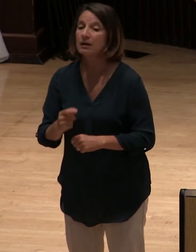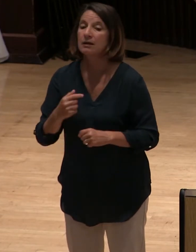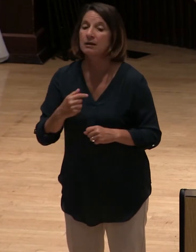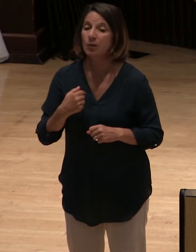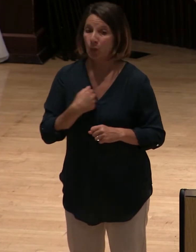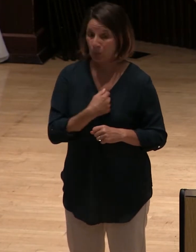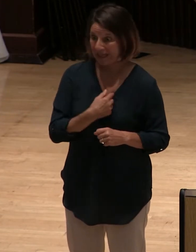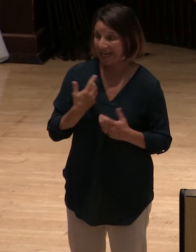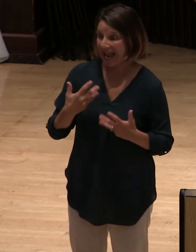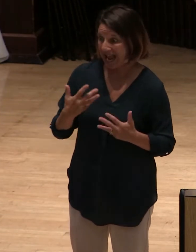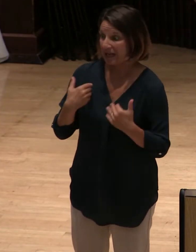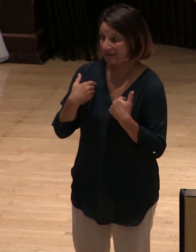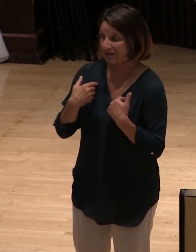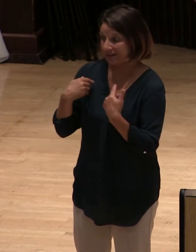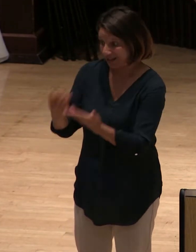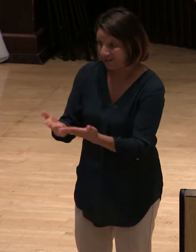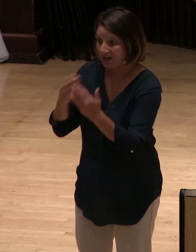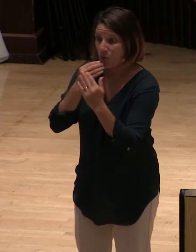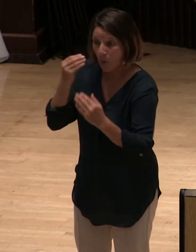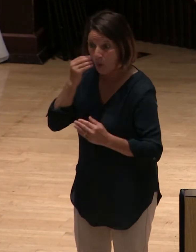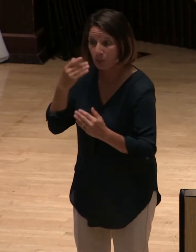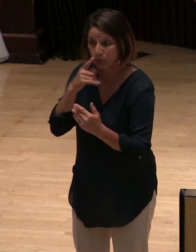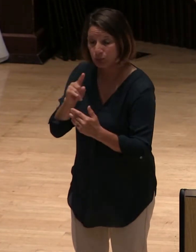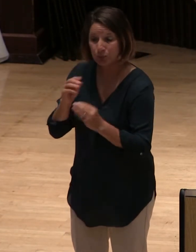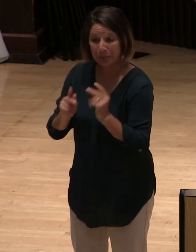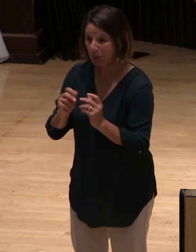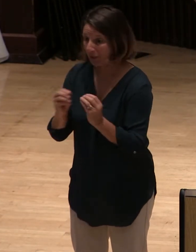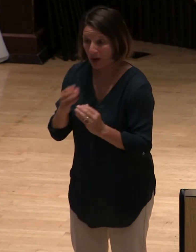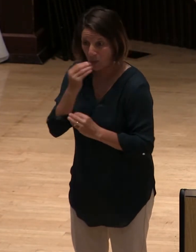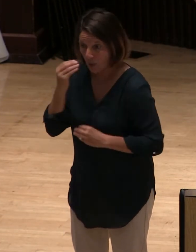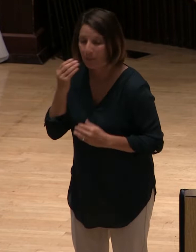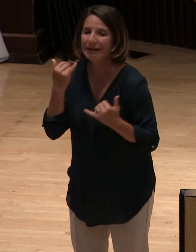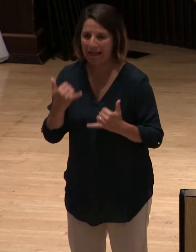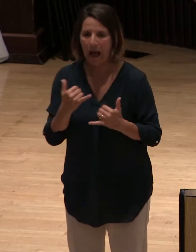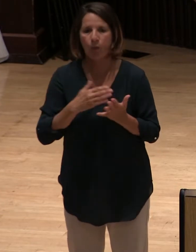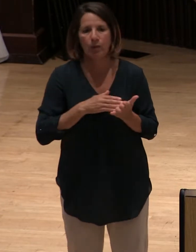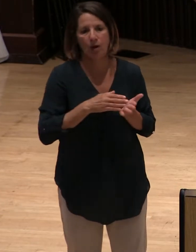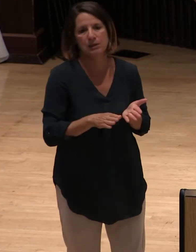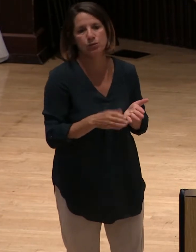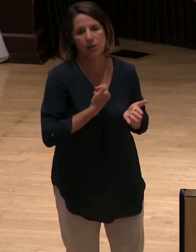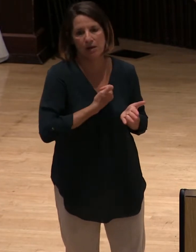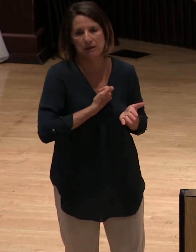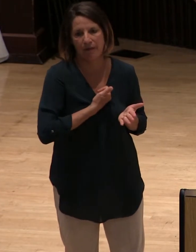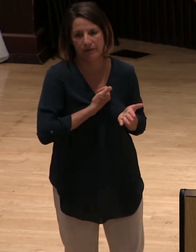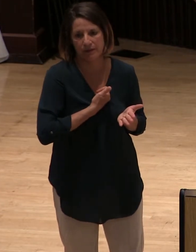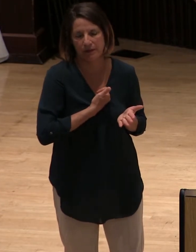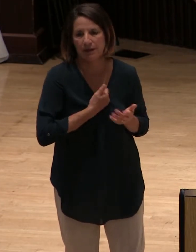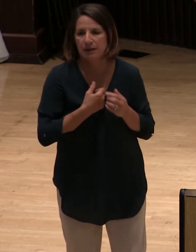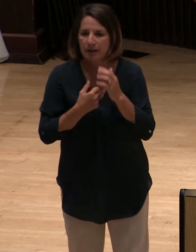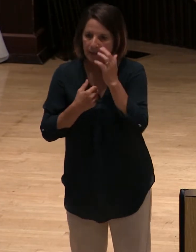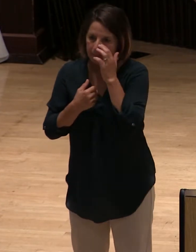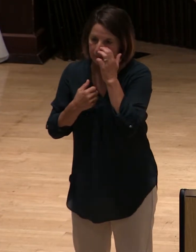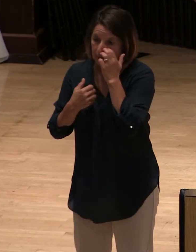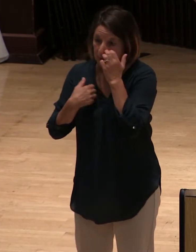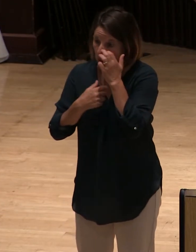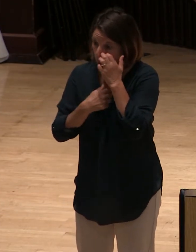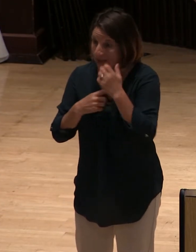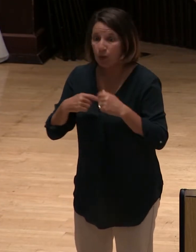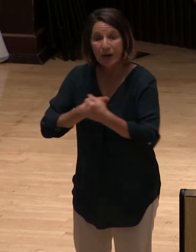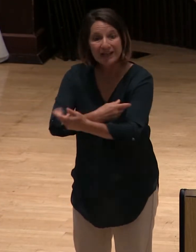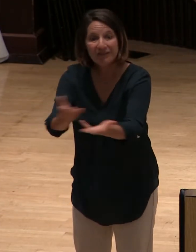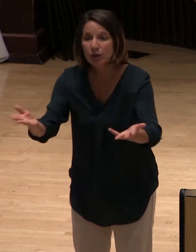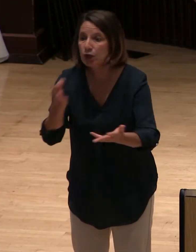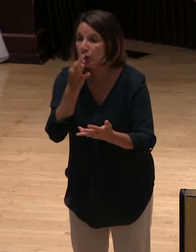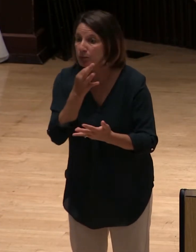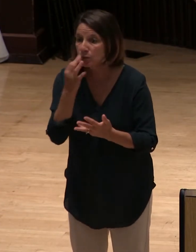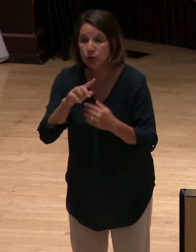homeless. And we who had included others were now excluded. And we who had given communion to all